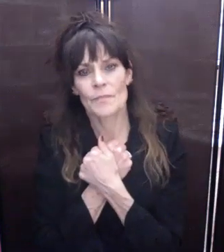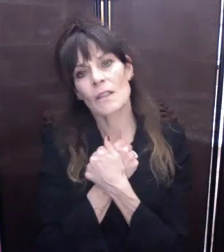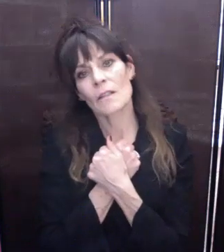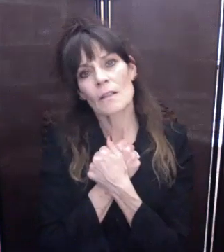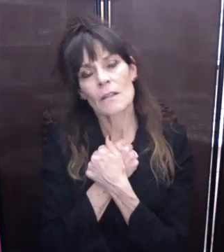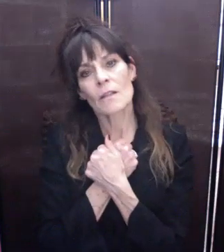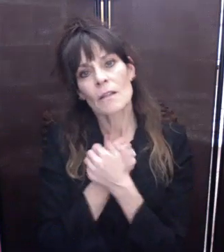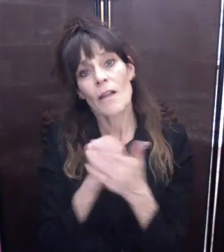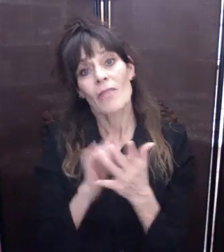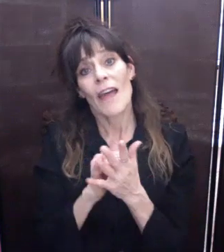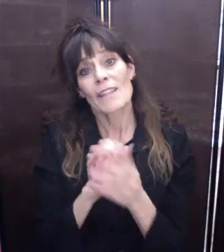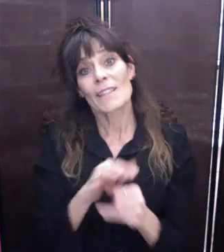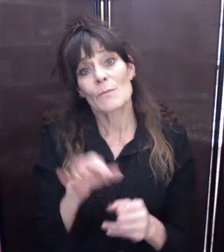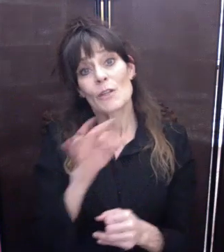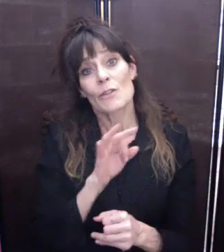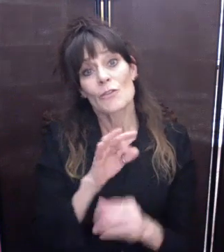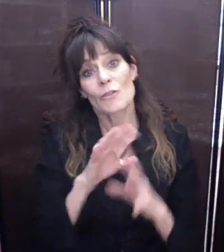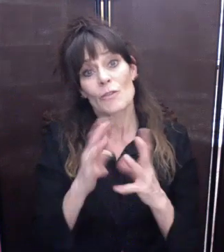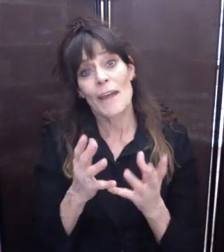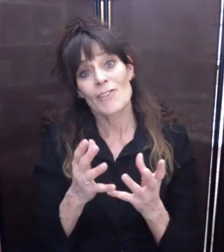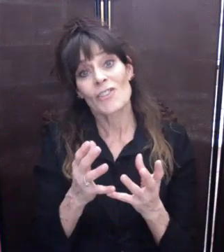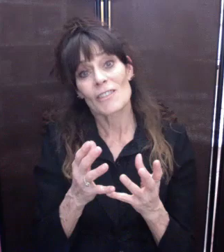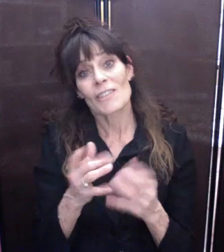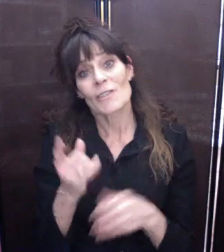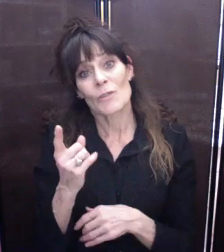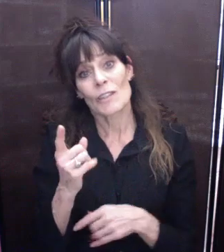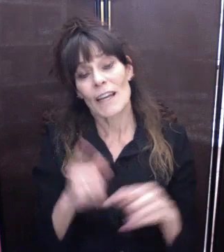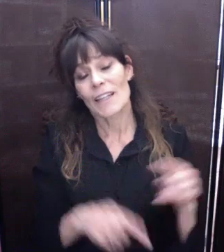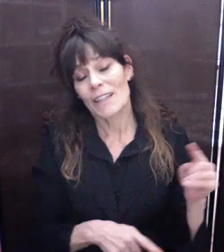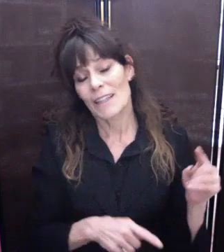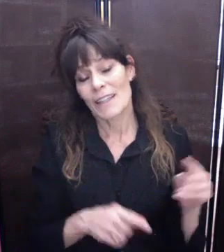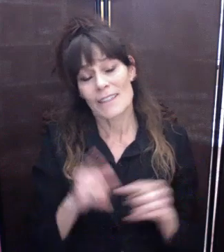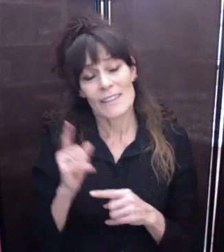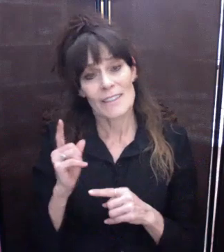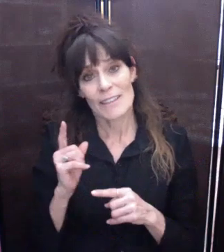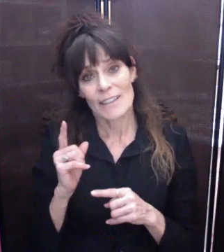That spiritual dimension is one that I can't muster up alone.